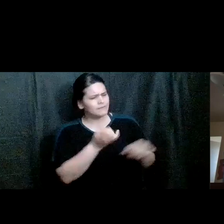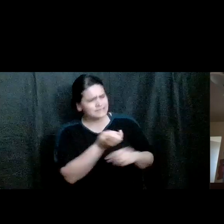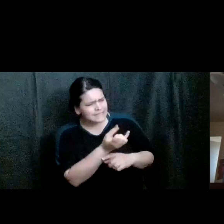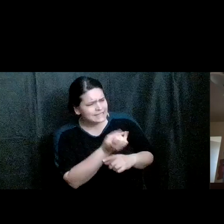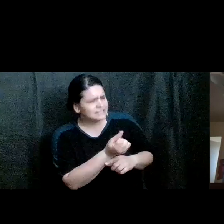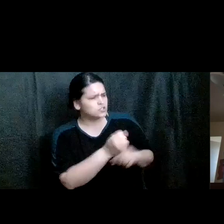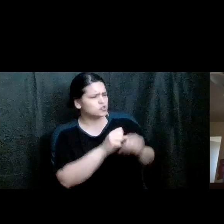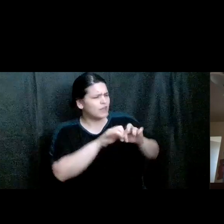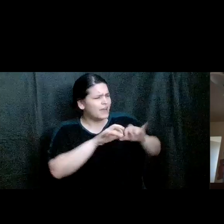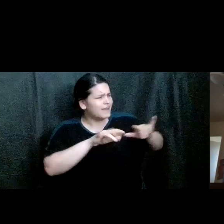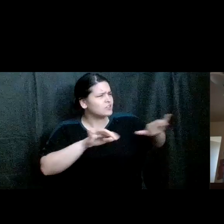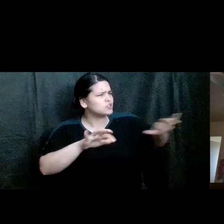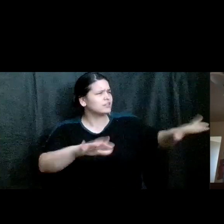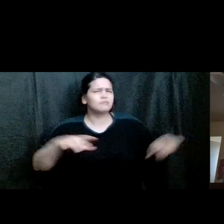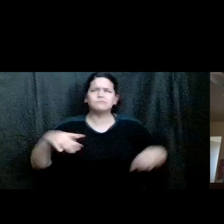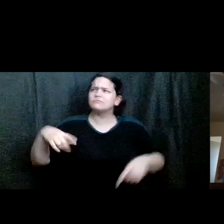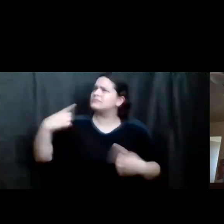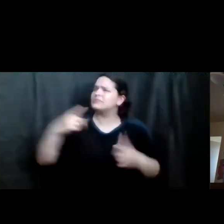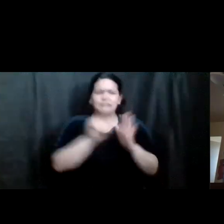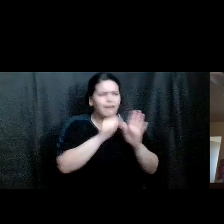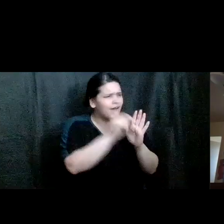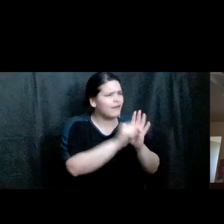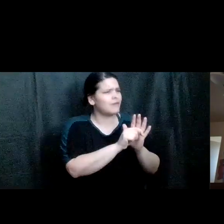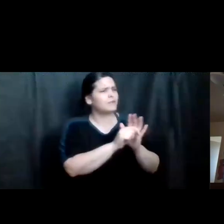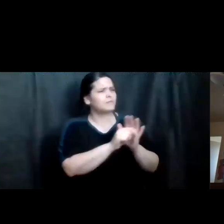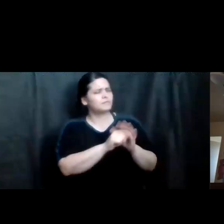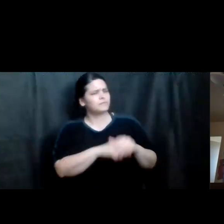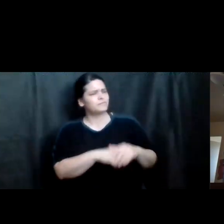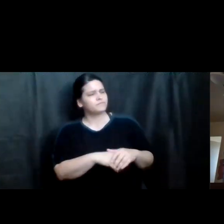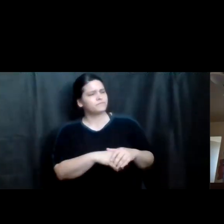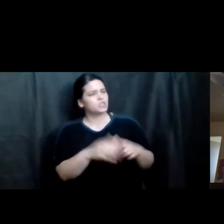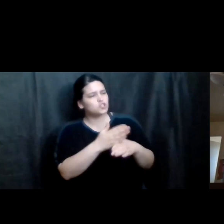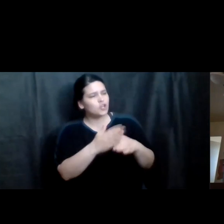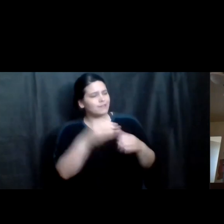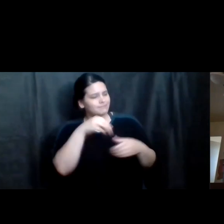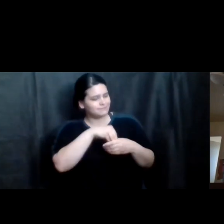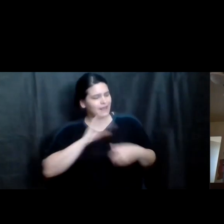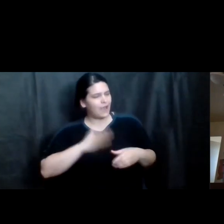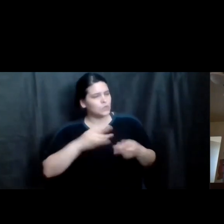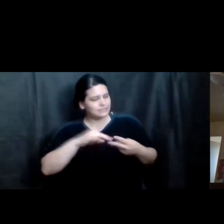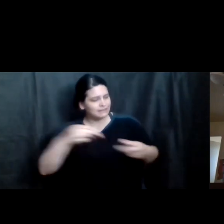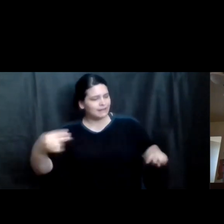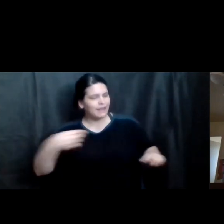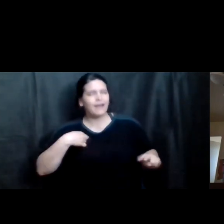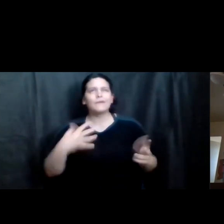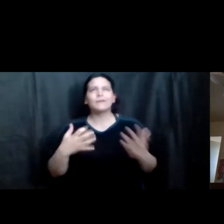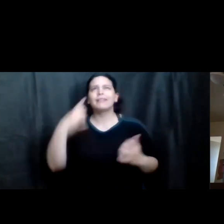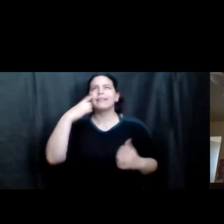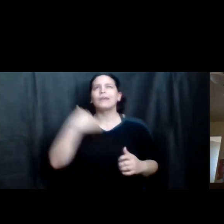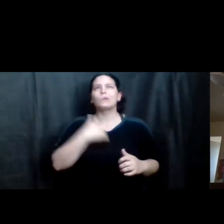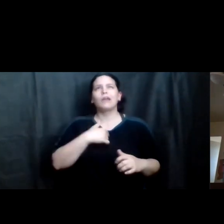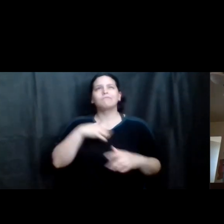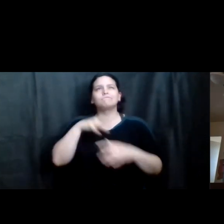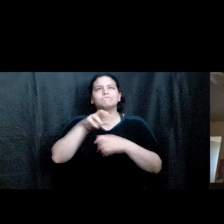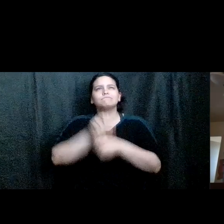ages, sharing us within our DNA. I like to think we are acclimatized to it, stronger and able